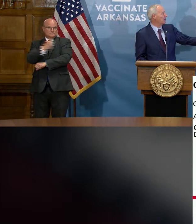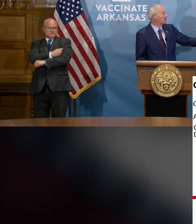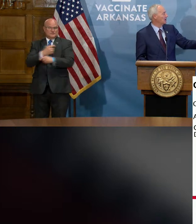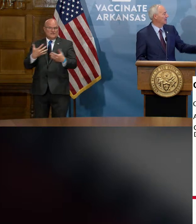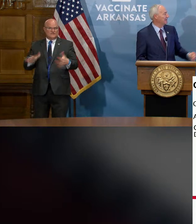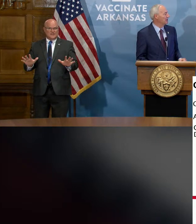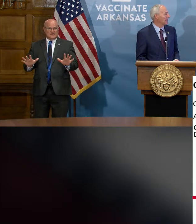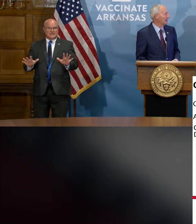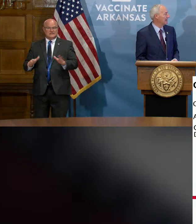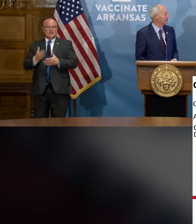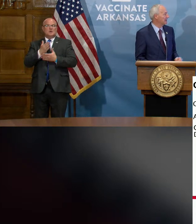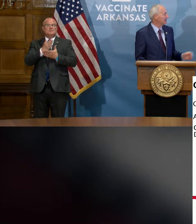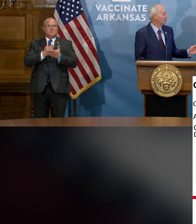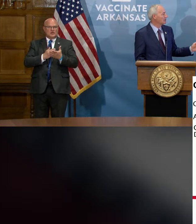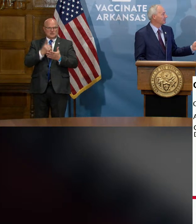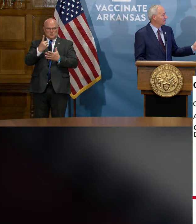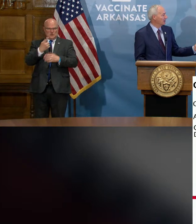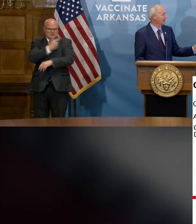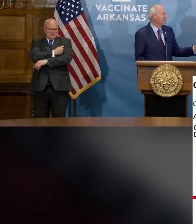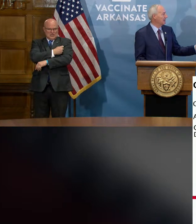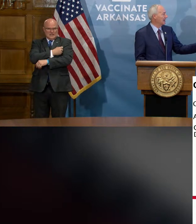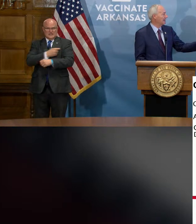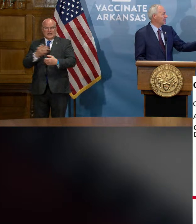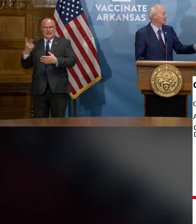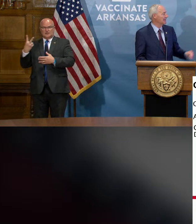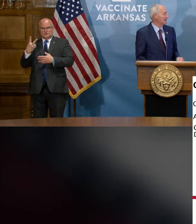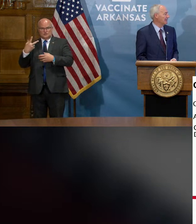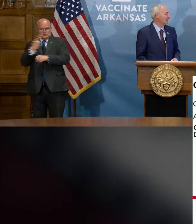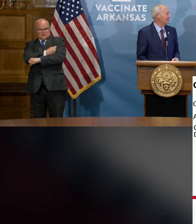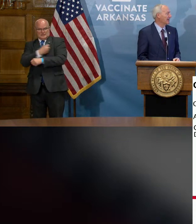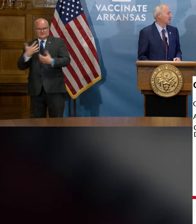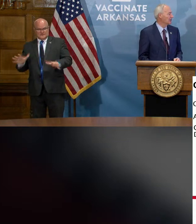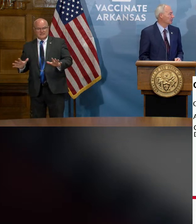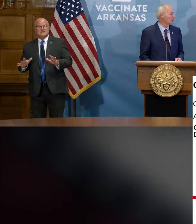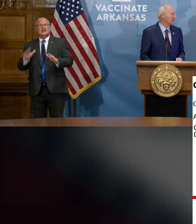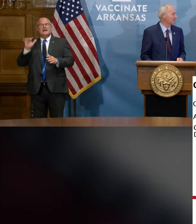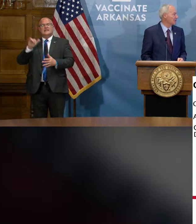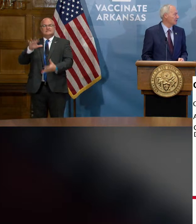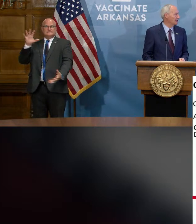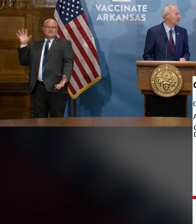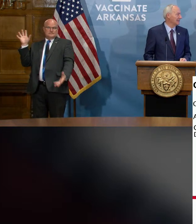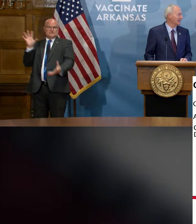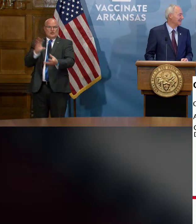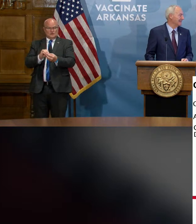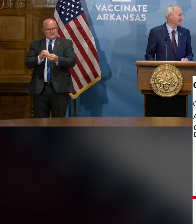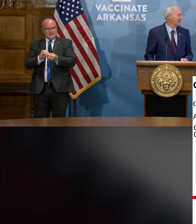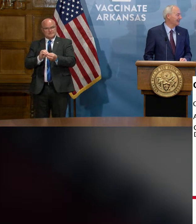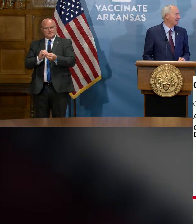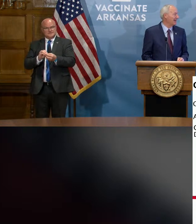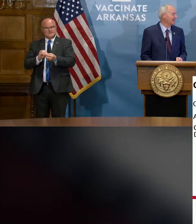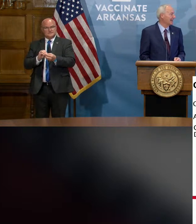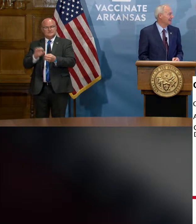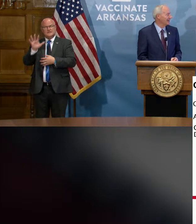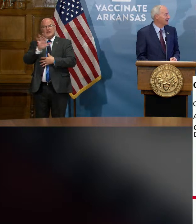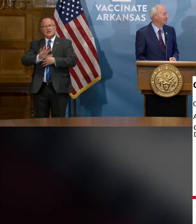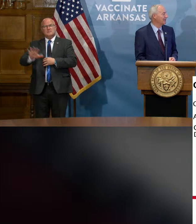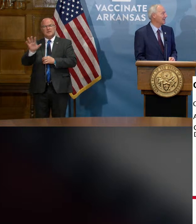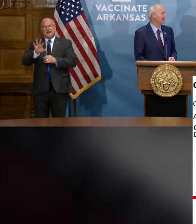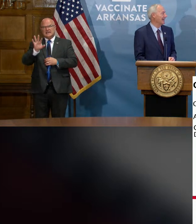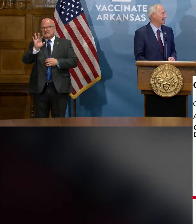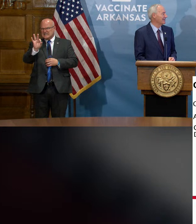those partially immunized and those fully immunized, that totals up to about